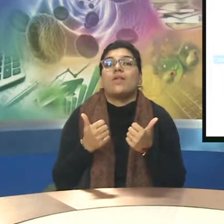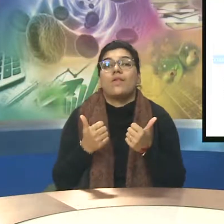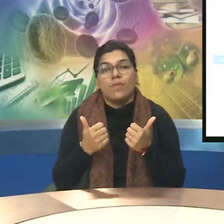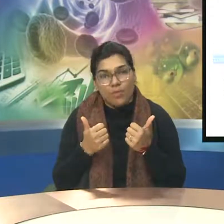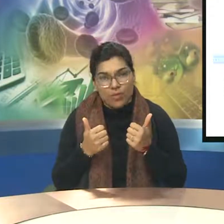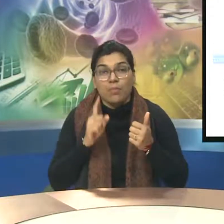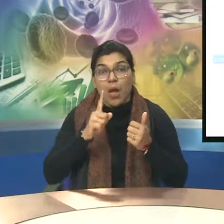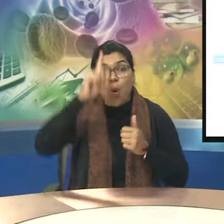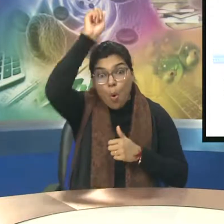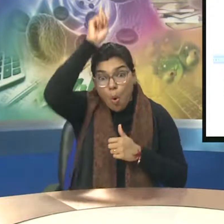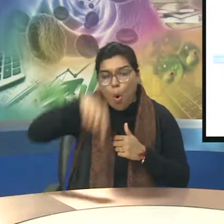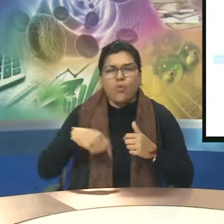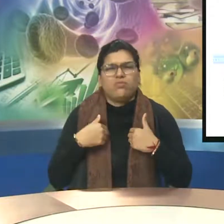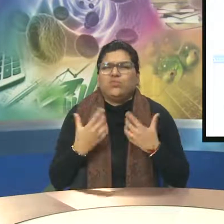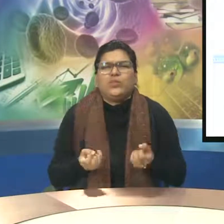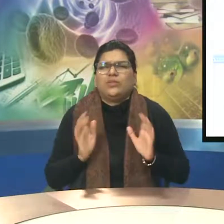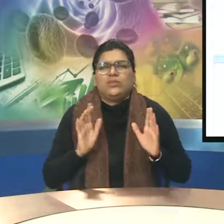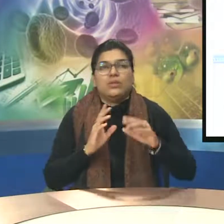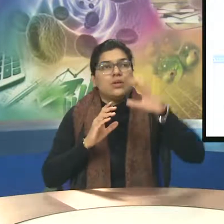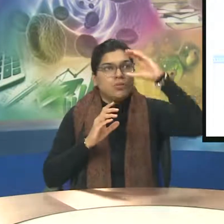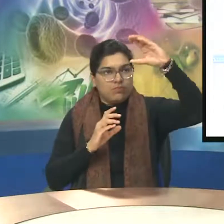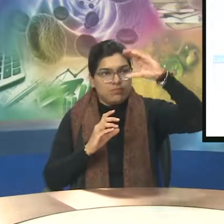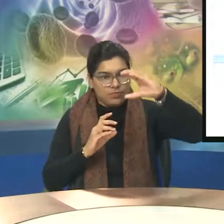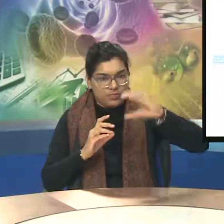particular area and move